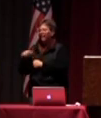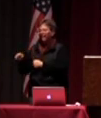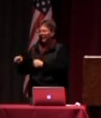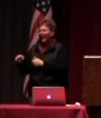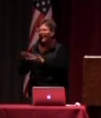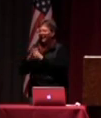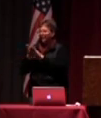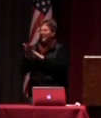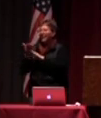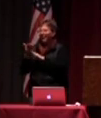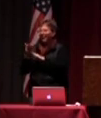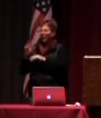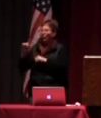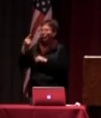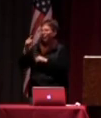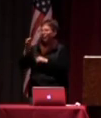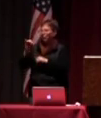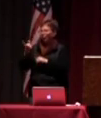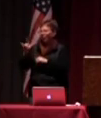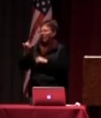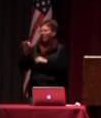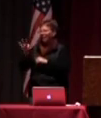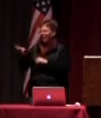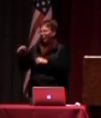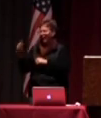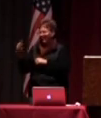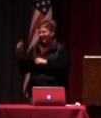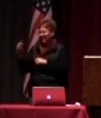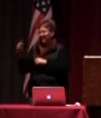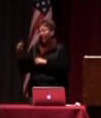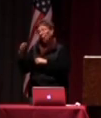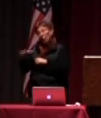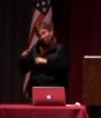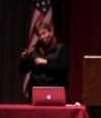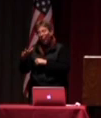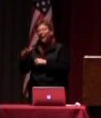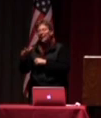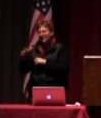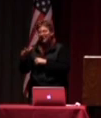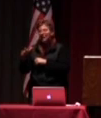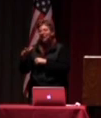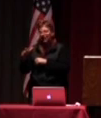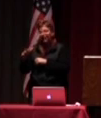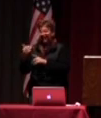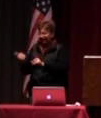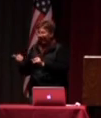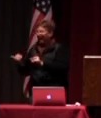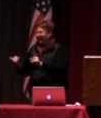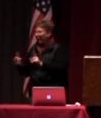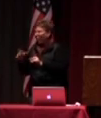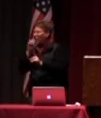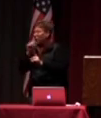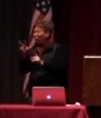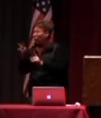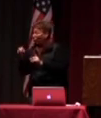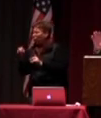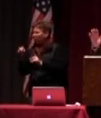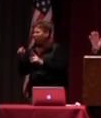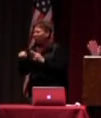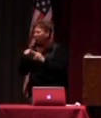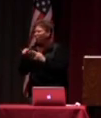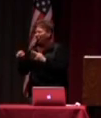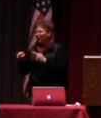to become the so-called first consul of France with quasi-dictatorial powers. He was now 30 years old.